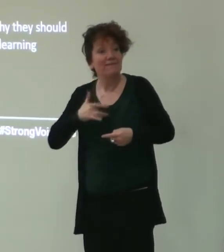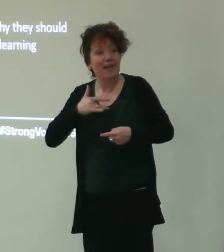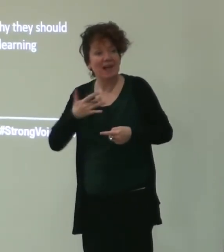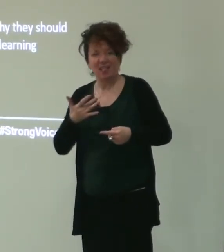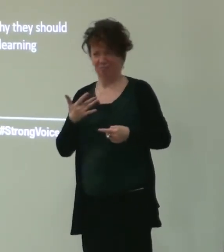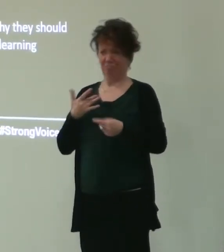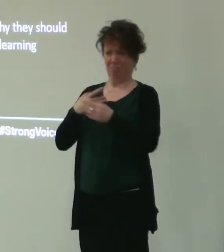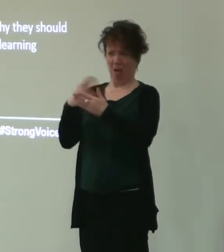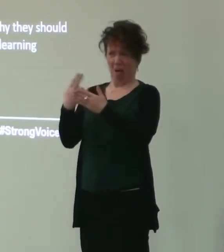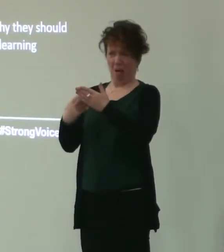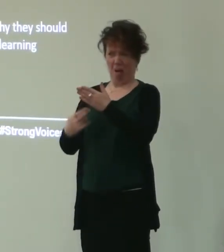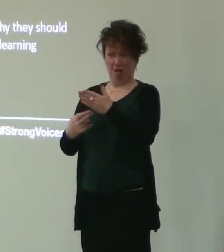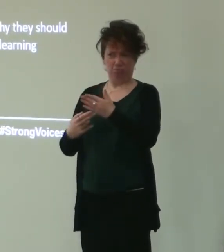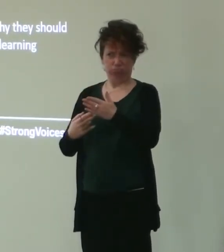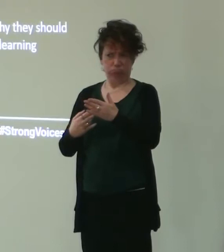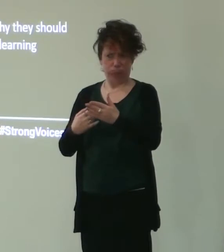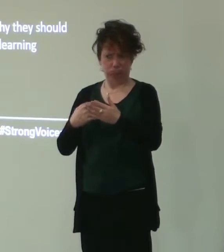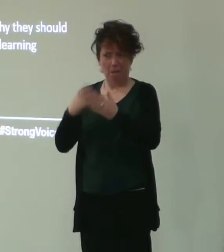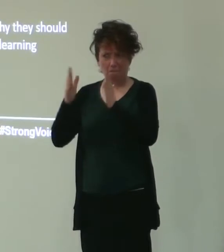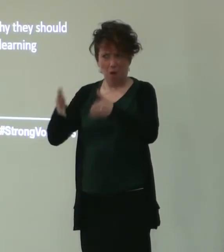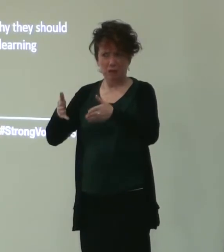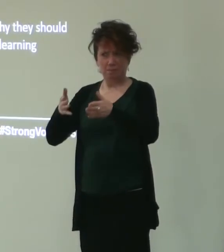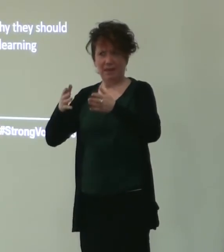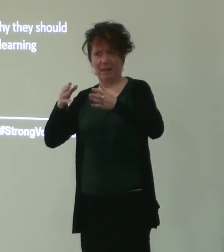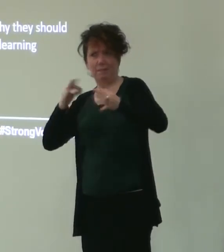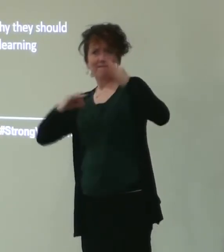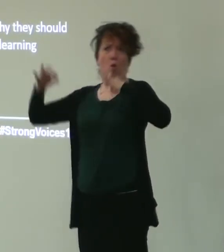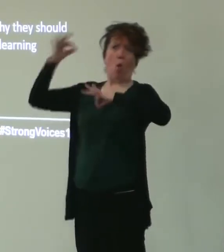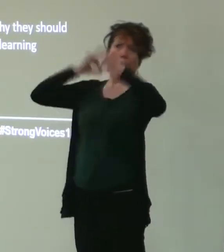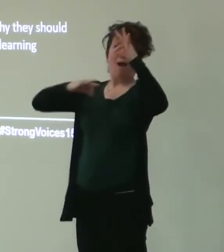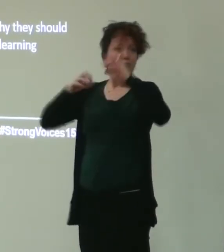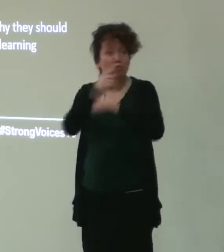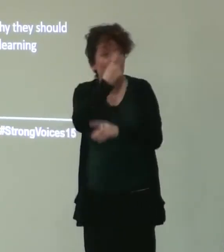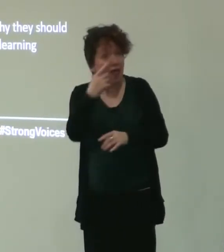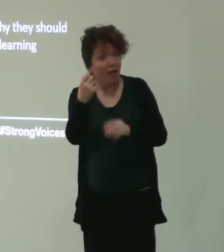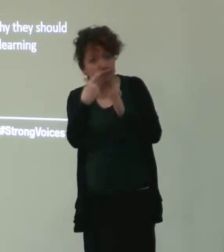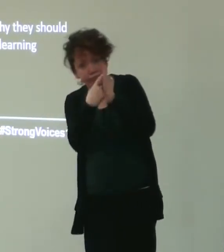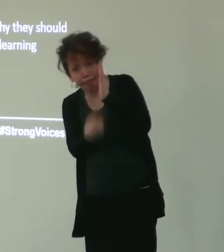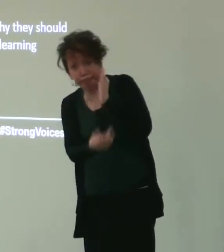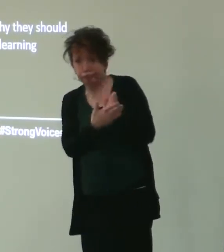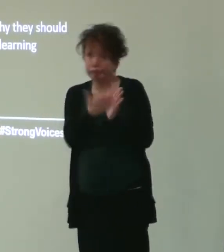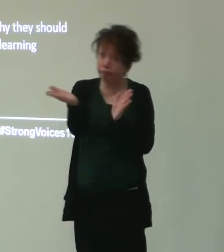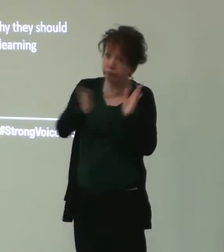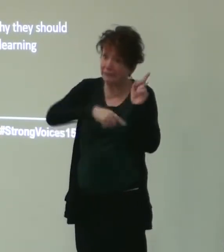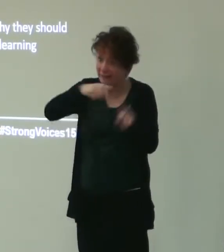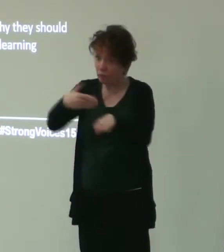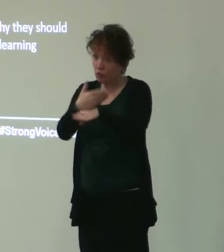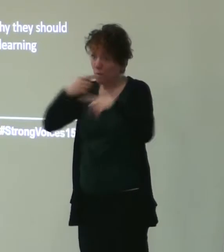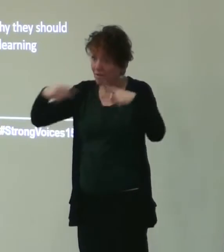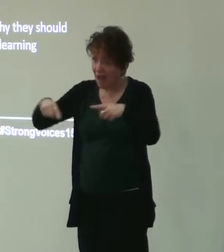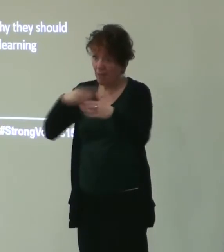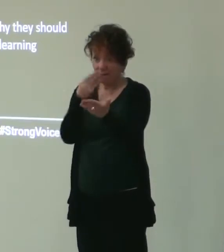arts is mainly for performers and not understand the range of jobs that we have available in finance,